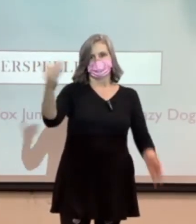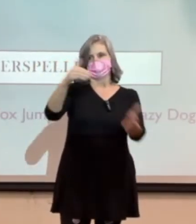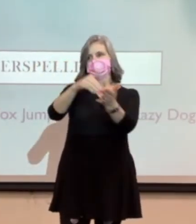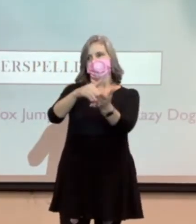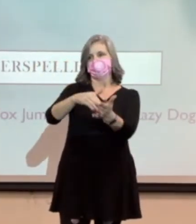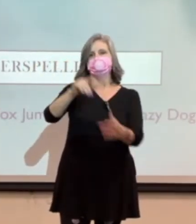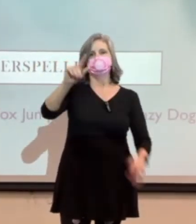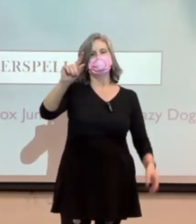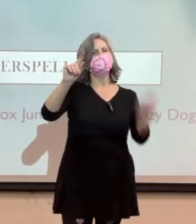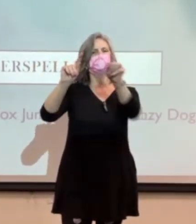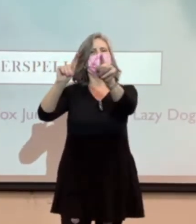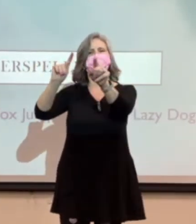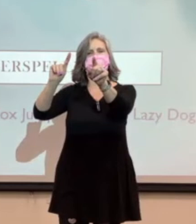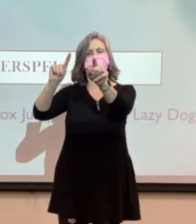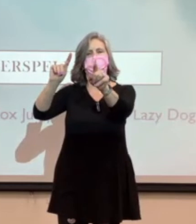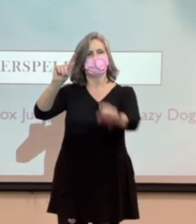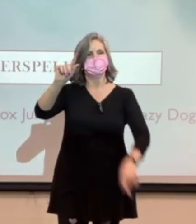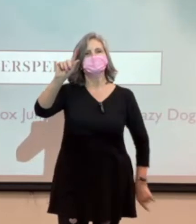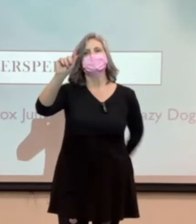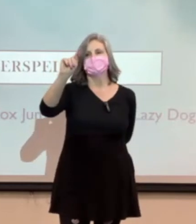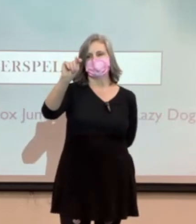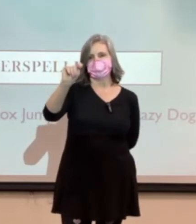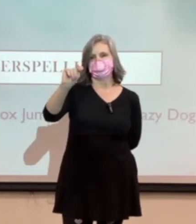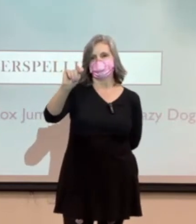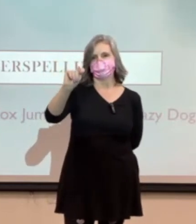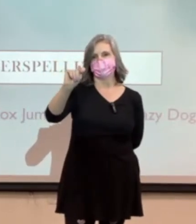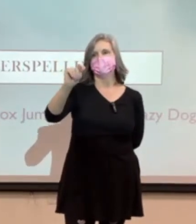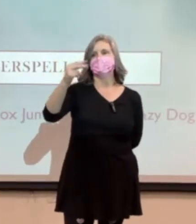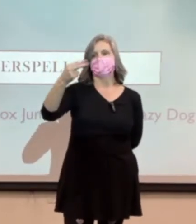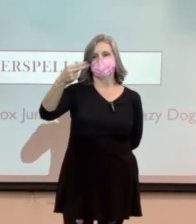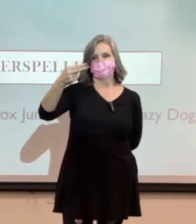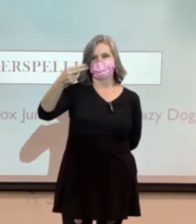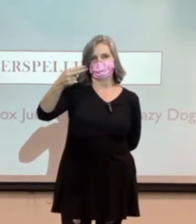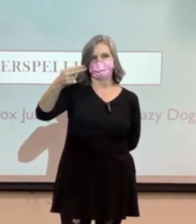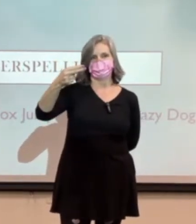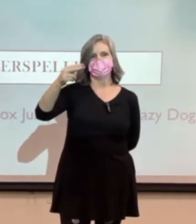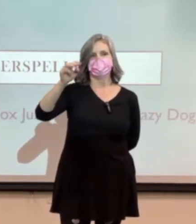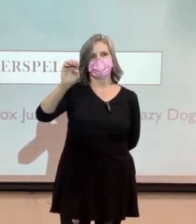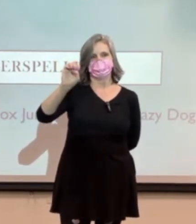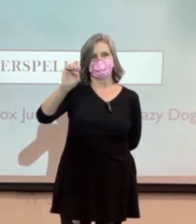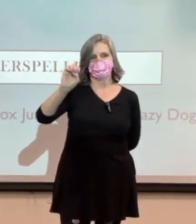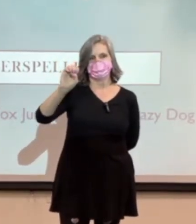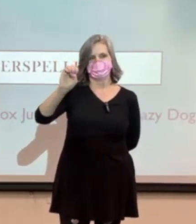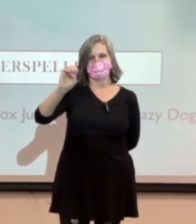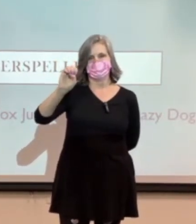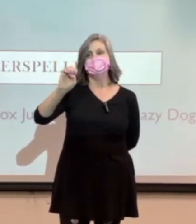start it again. Everyone at home do it too. T, H, E.